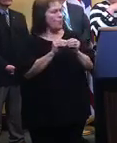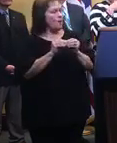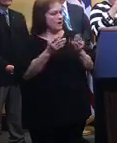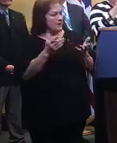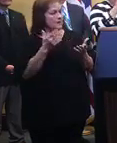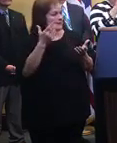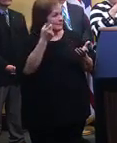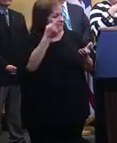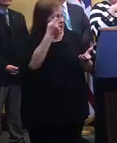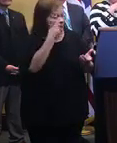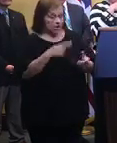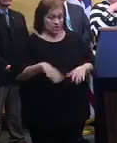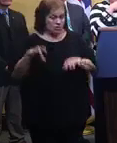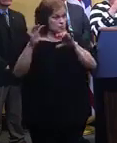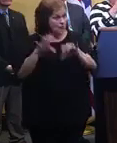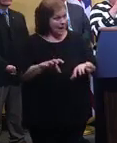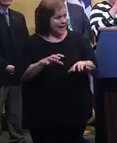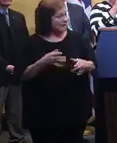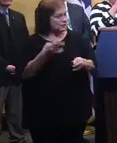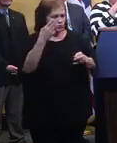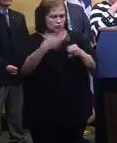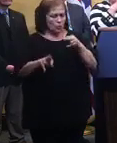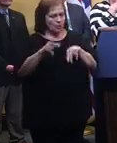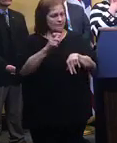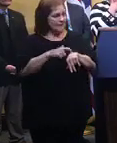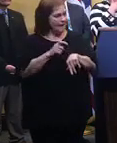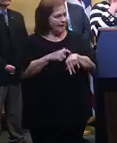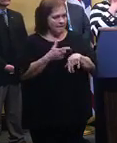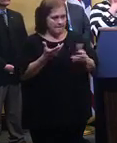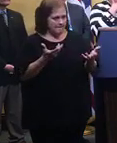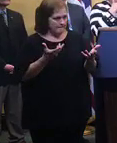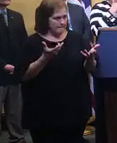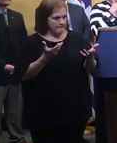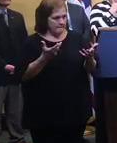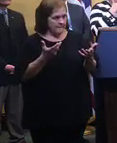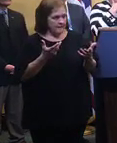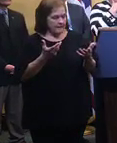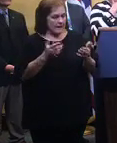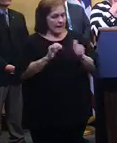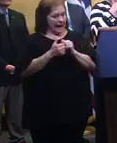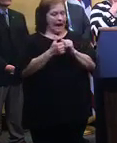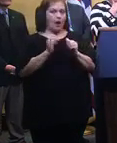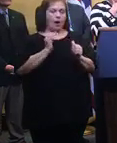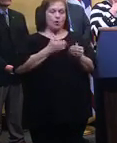the rainfall in a short period of time and how we're holding that water.